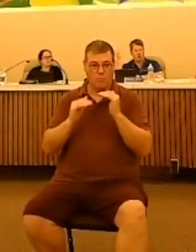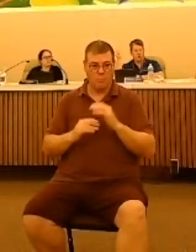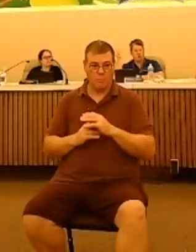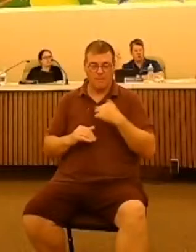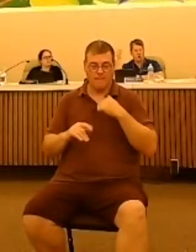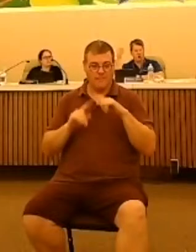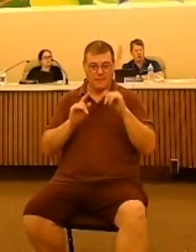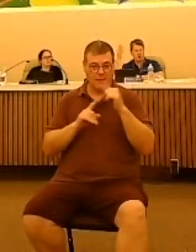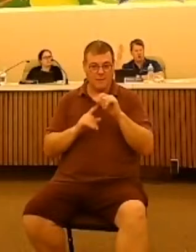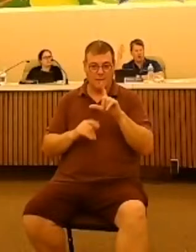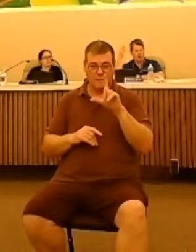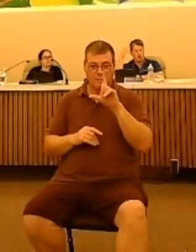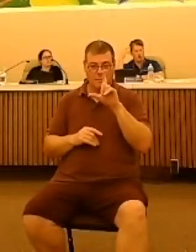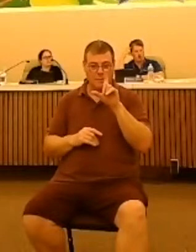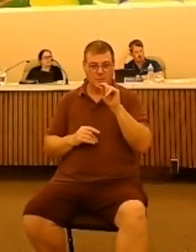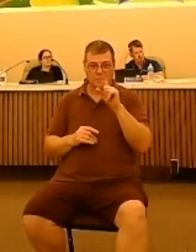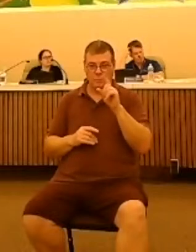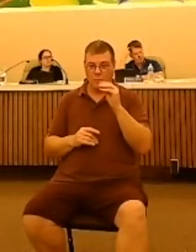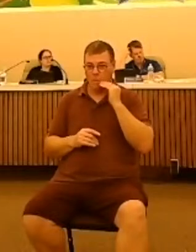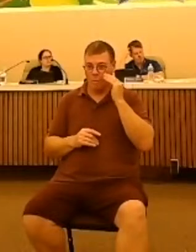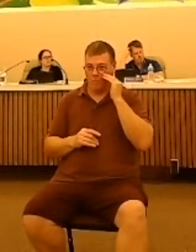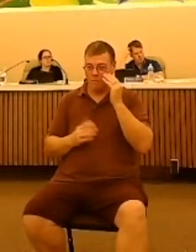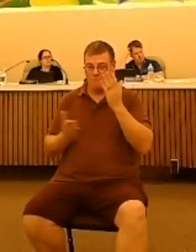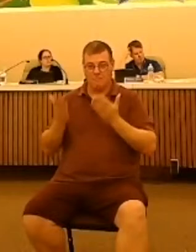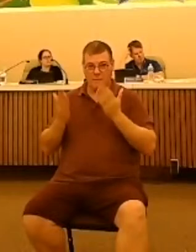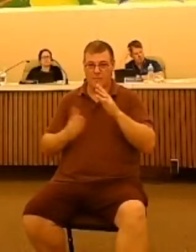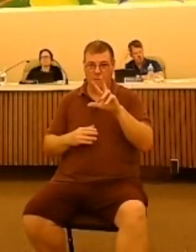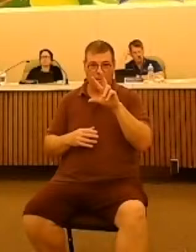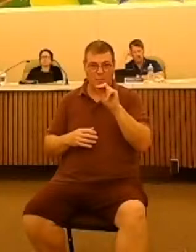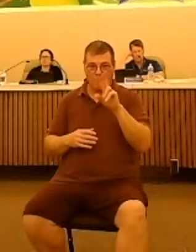I don't remember, 20 some odd homes, maybe 30.